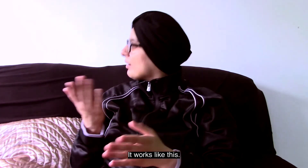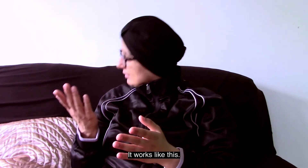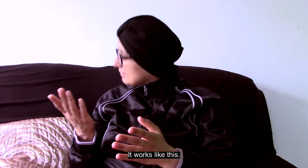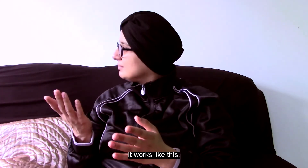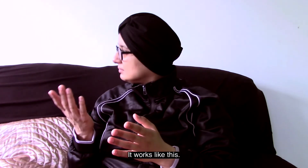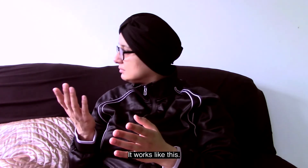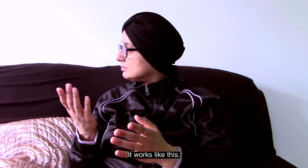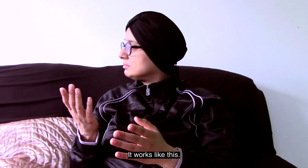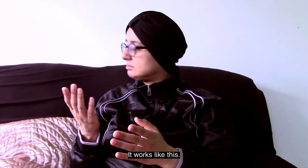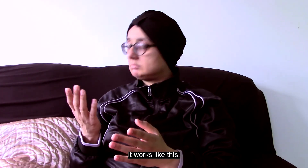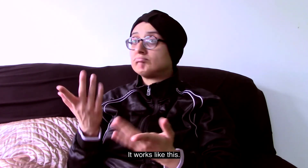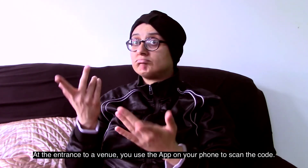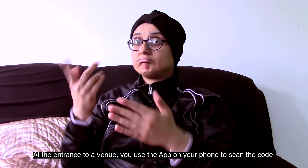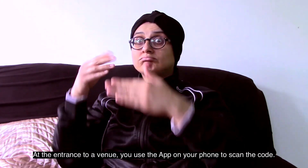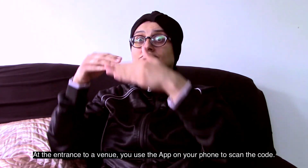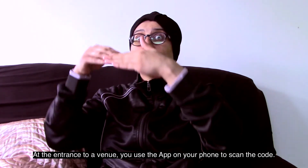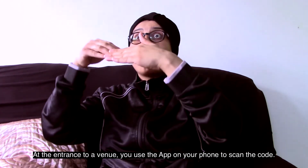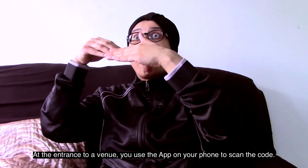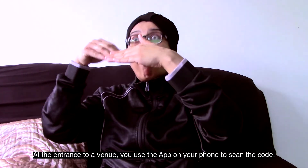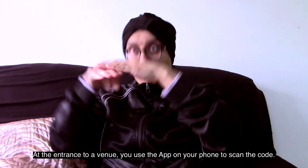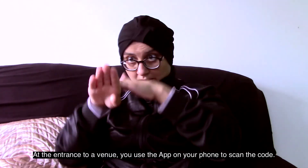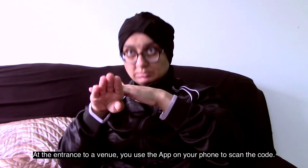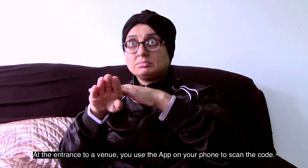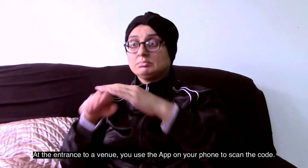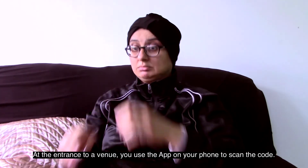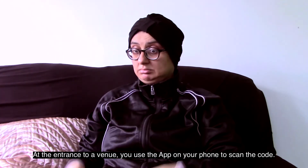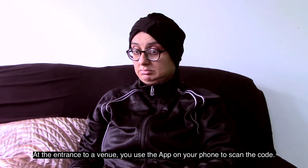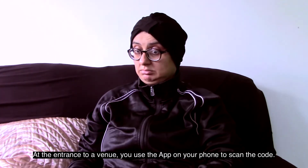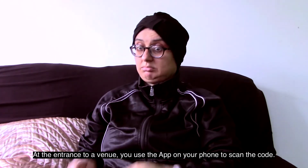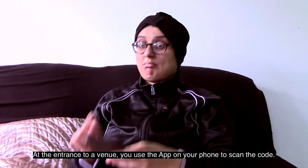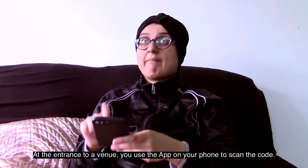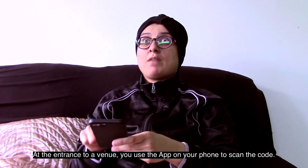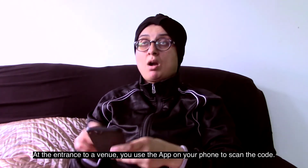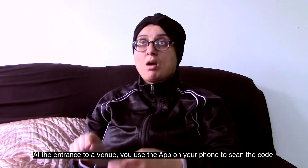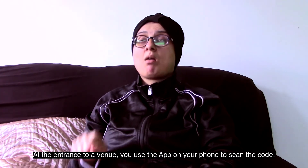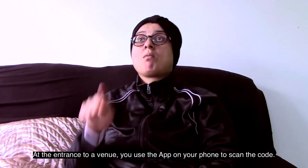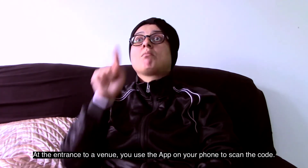works like this. At the entrance to a venue, you